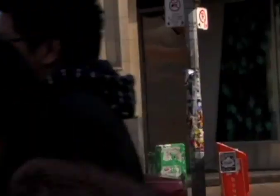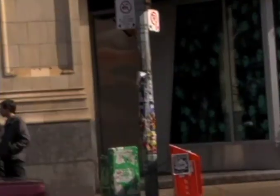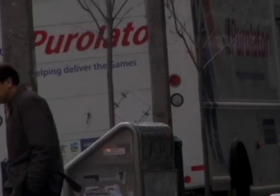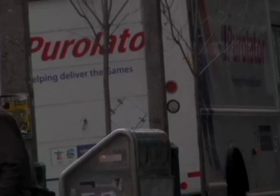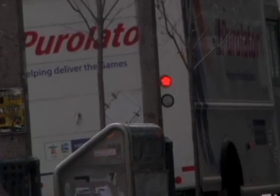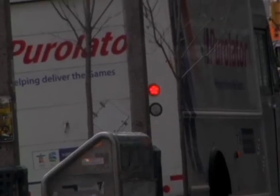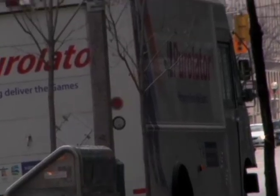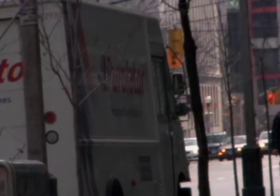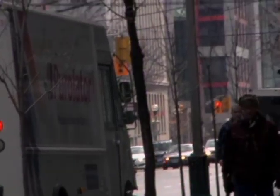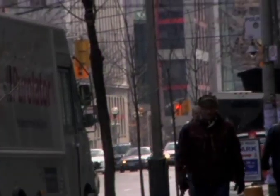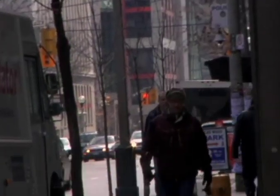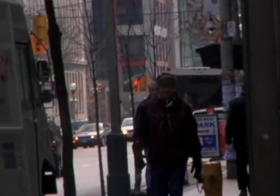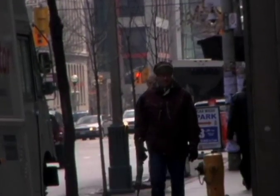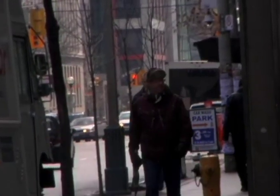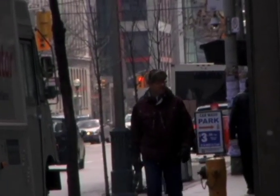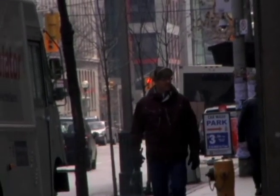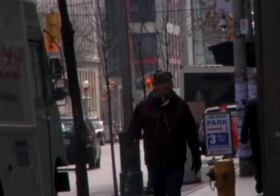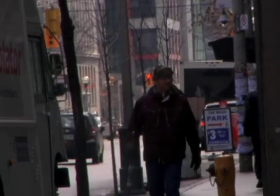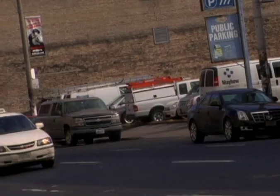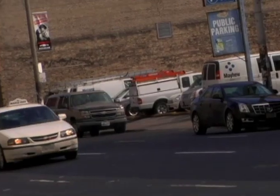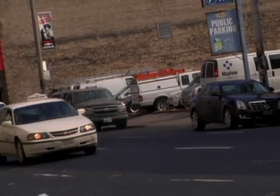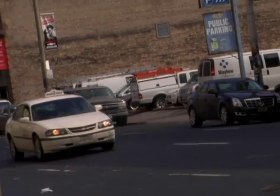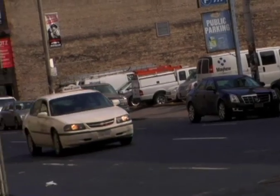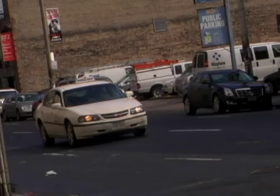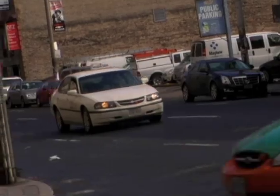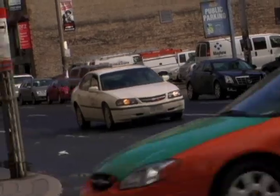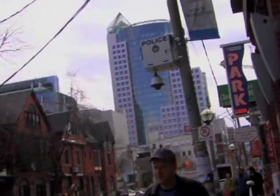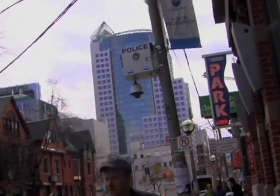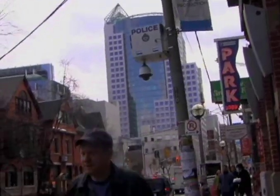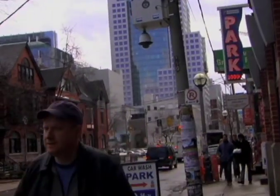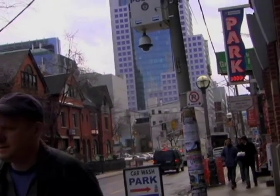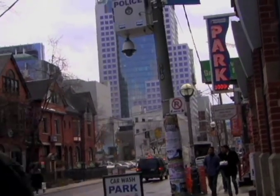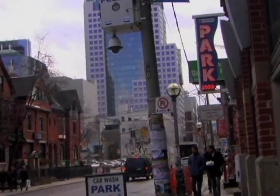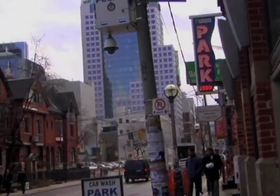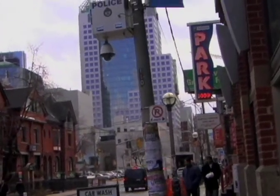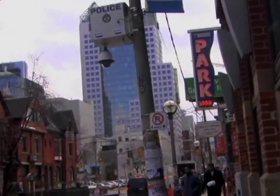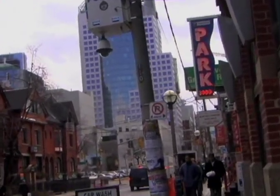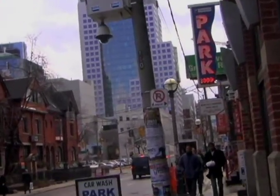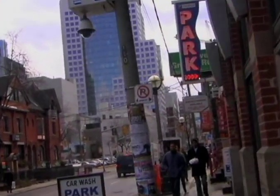mother, your father, your husband, or even your